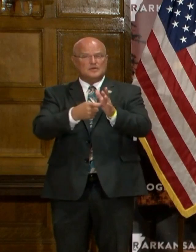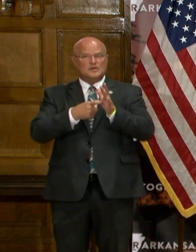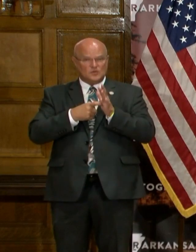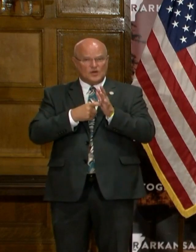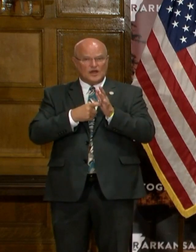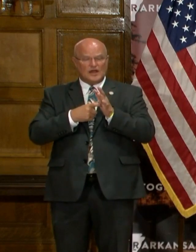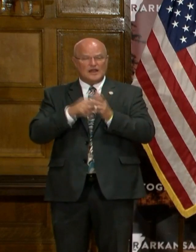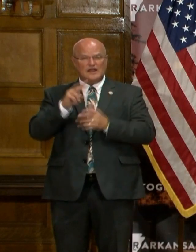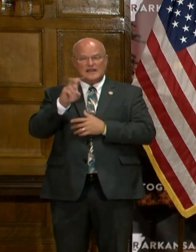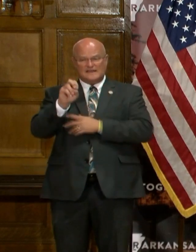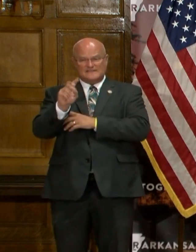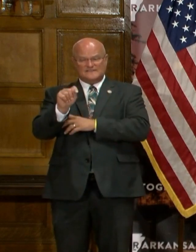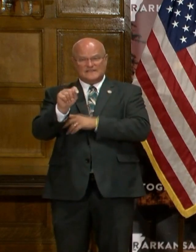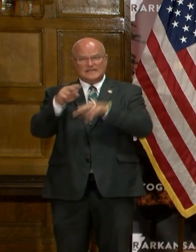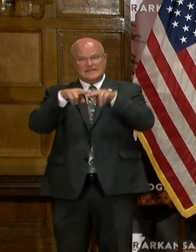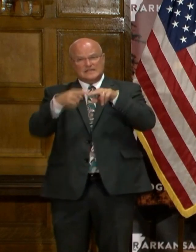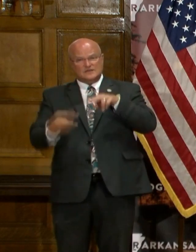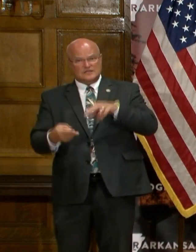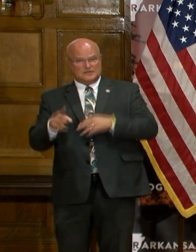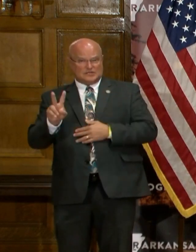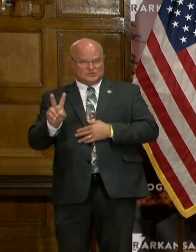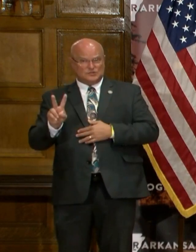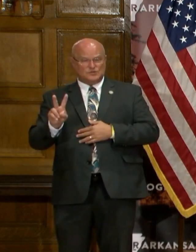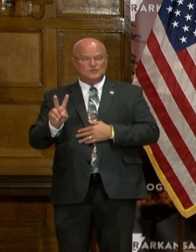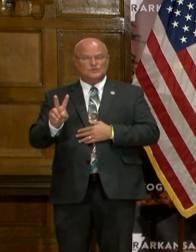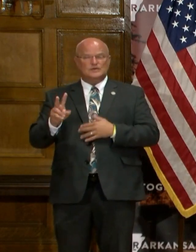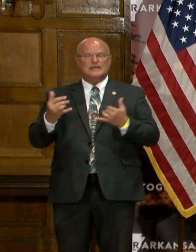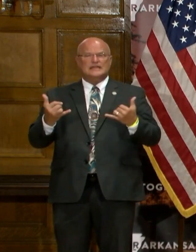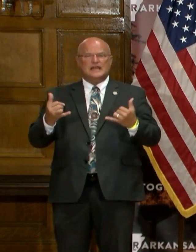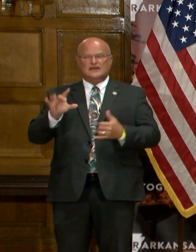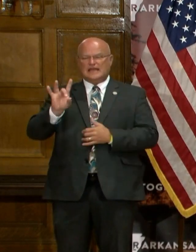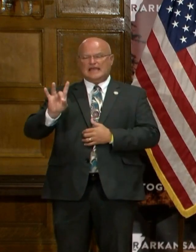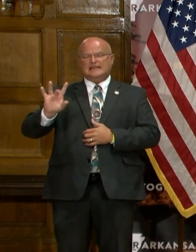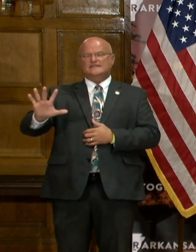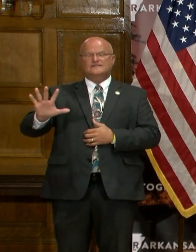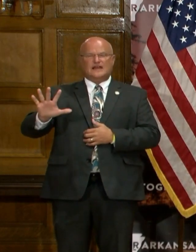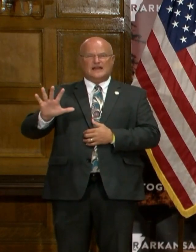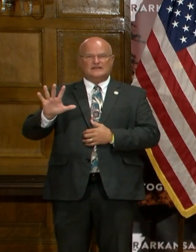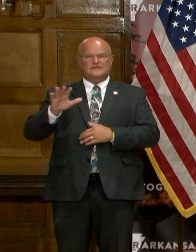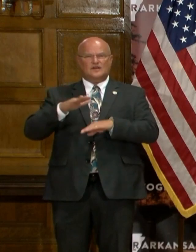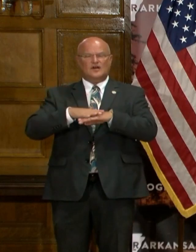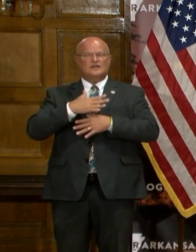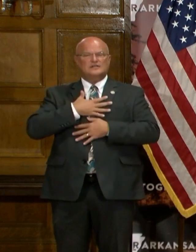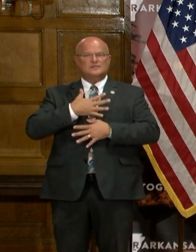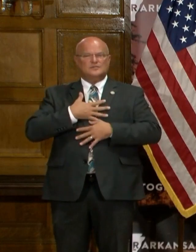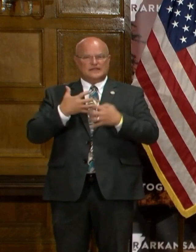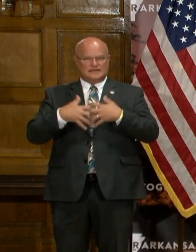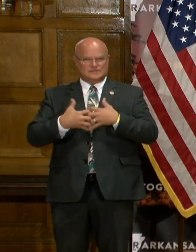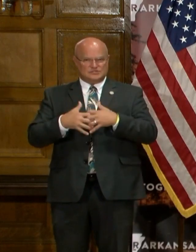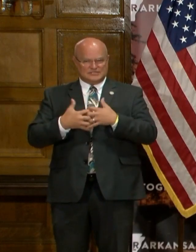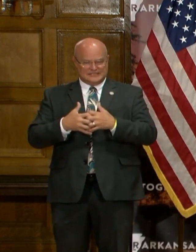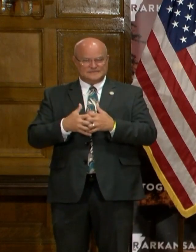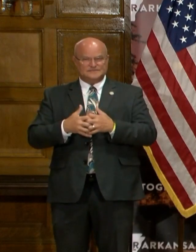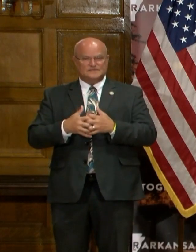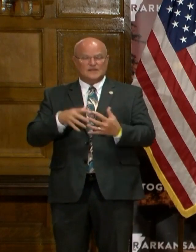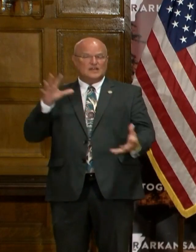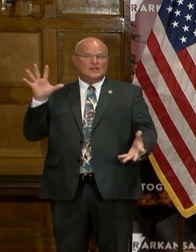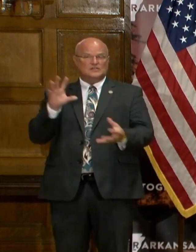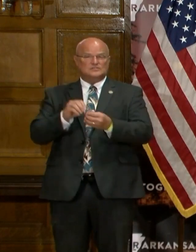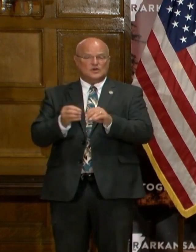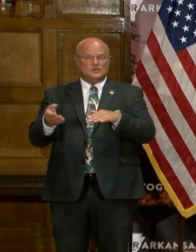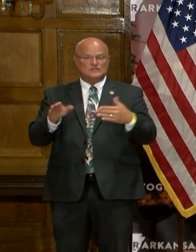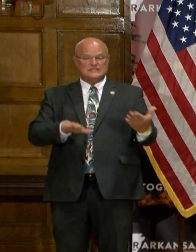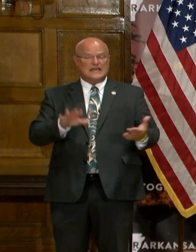mechanical ventilation has decreased by 2 and is 85. Of the total deaths that were reported today,